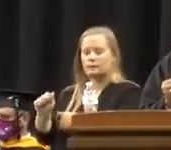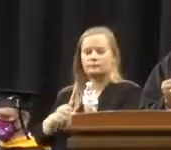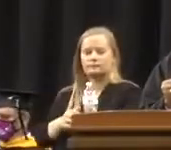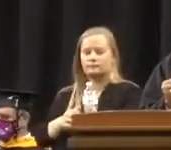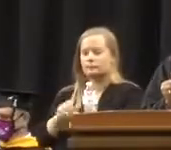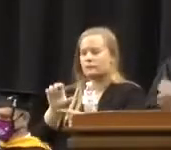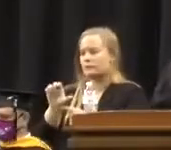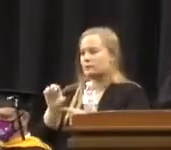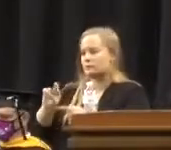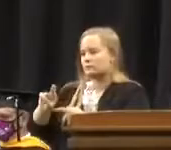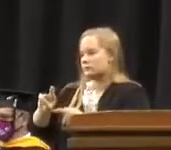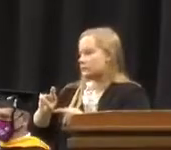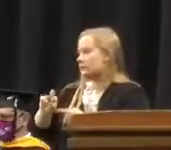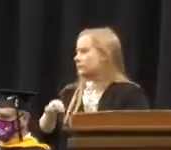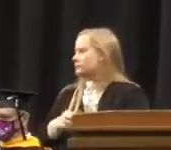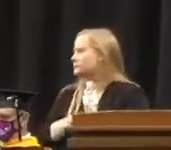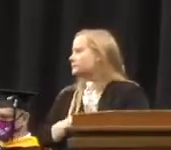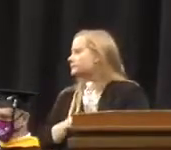Crimson Scholar.